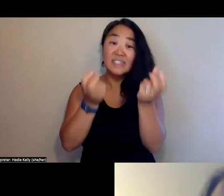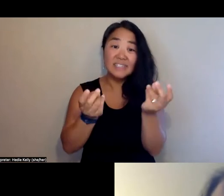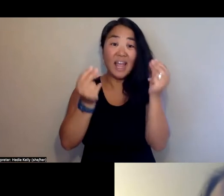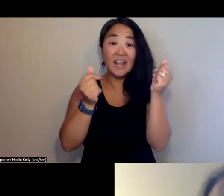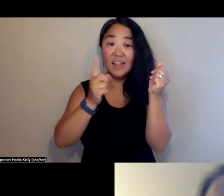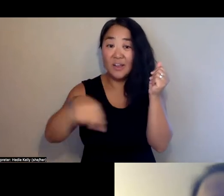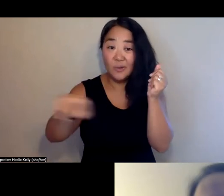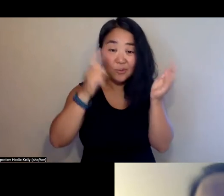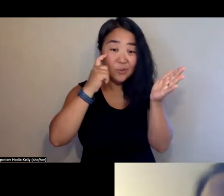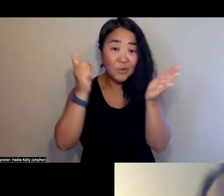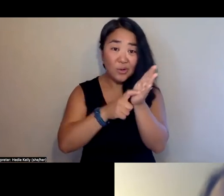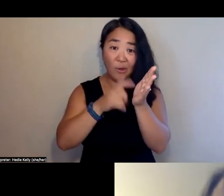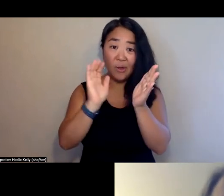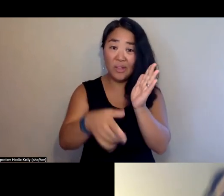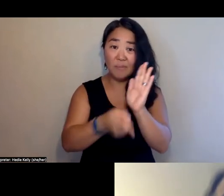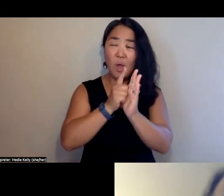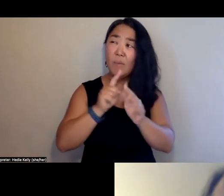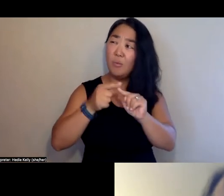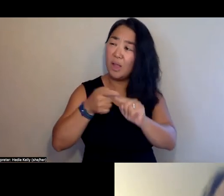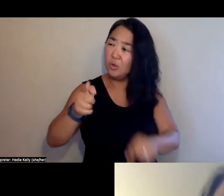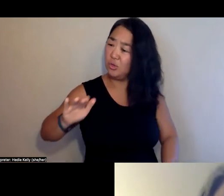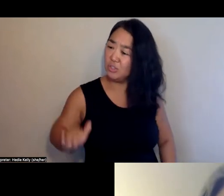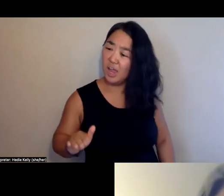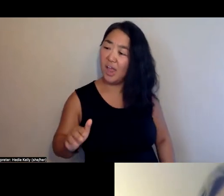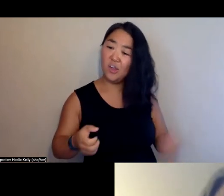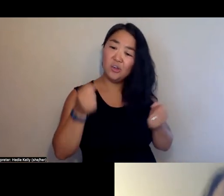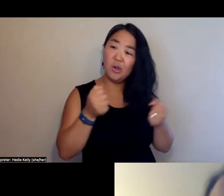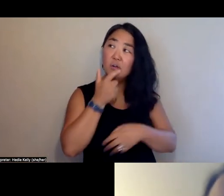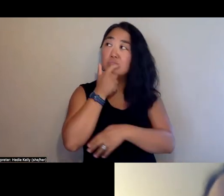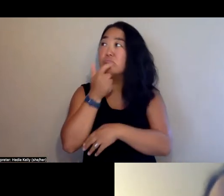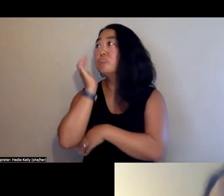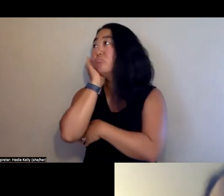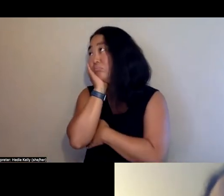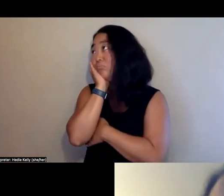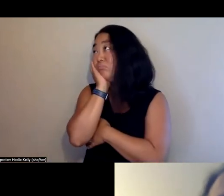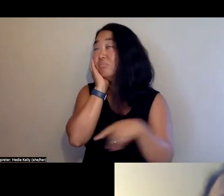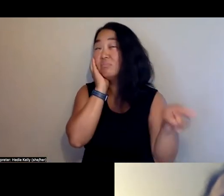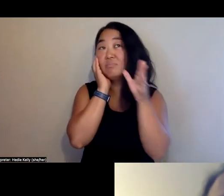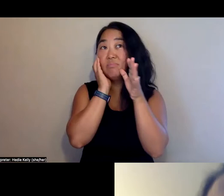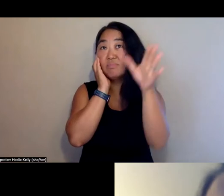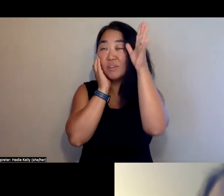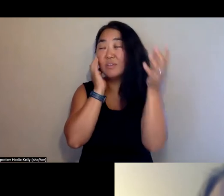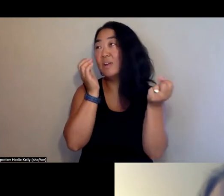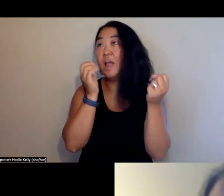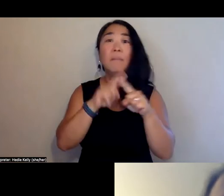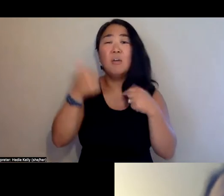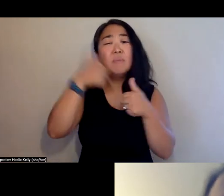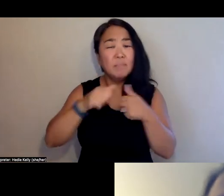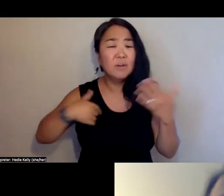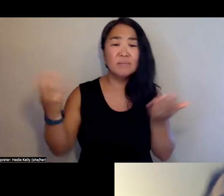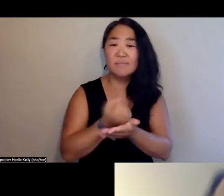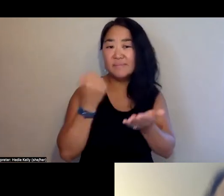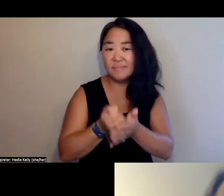notice at that time, you're a child and you're in the car and your parents are in charge. But we always had wonderful conversations. And my